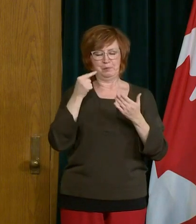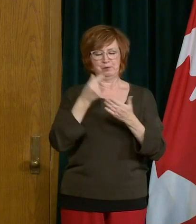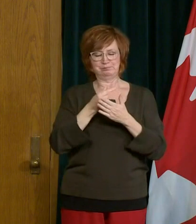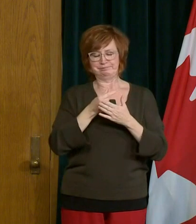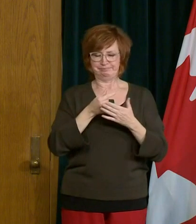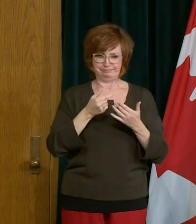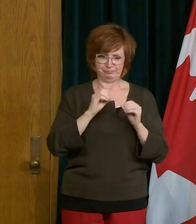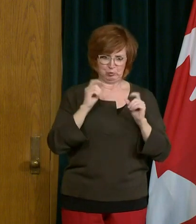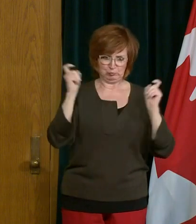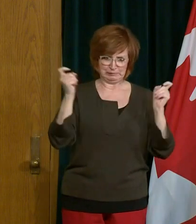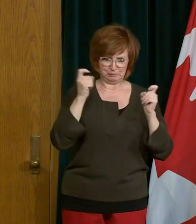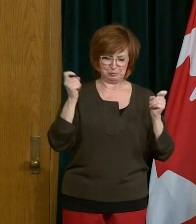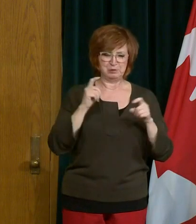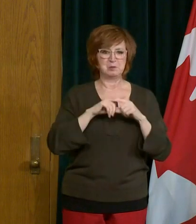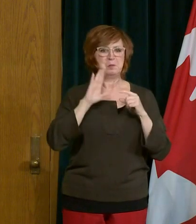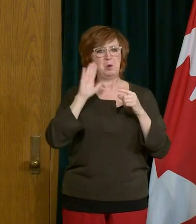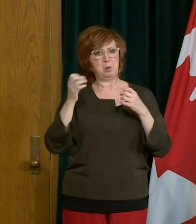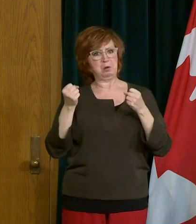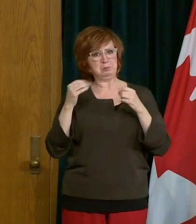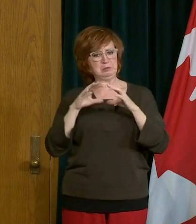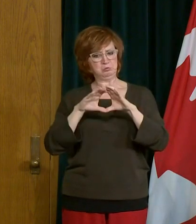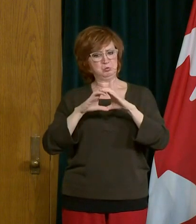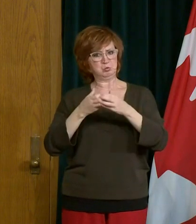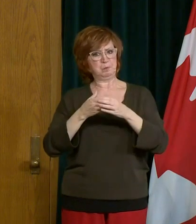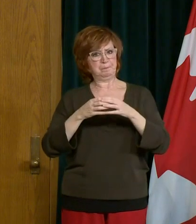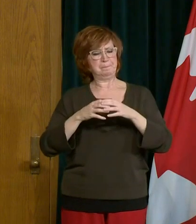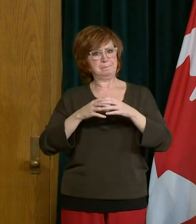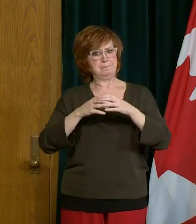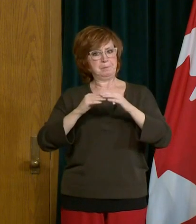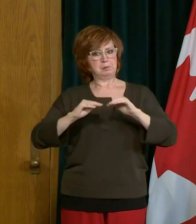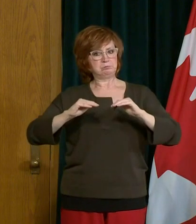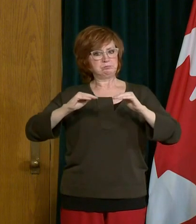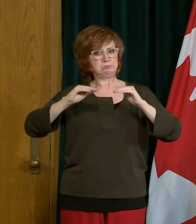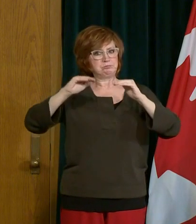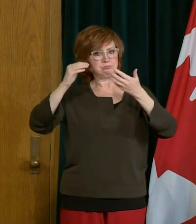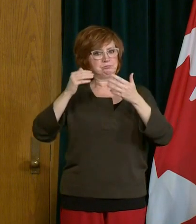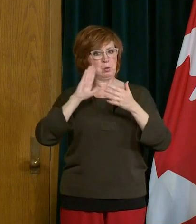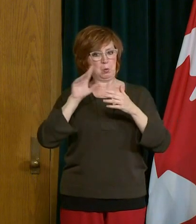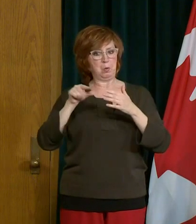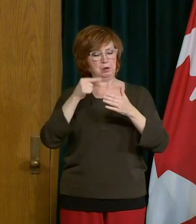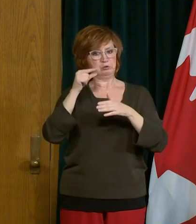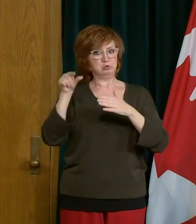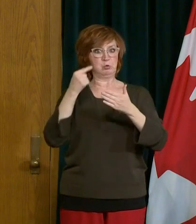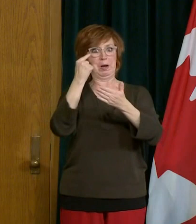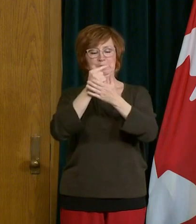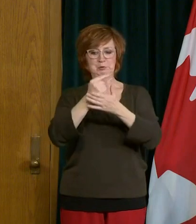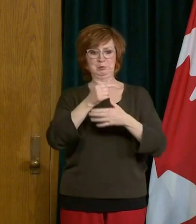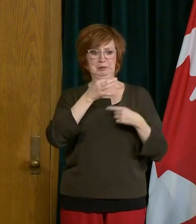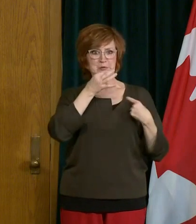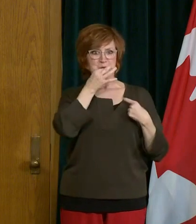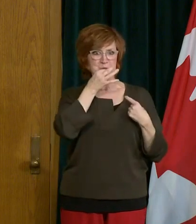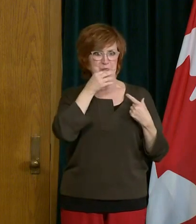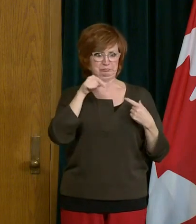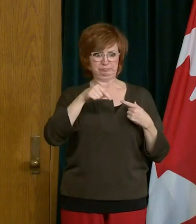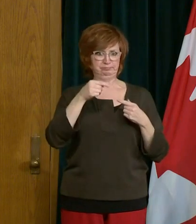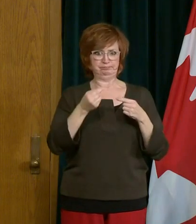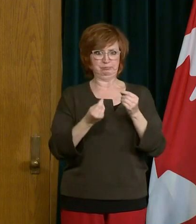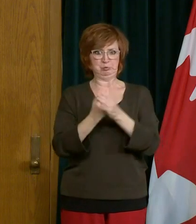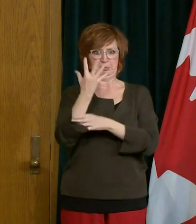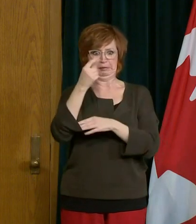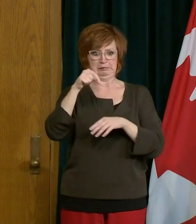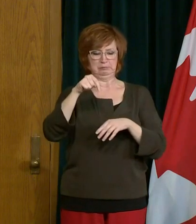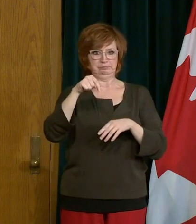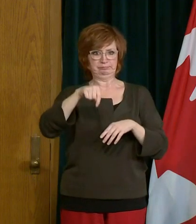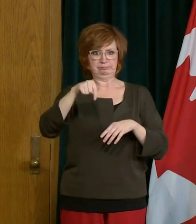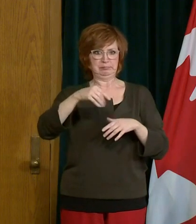spring due to this pandemic, but we'll have a number of graduates that will be completing that program very soon. And I commend each and